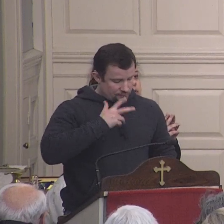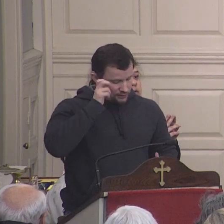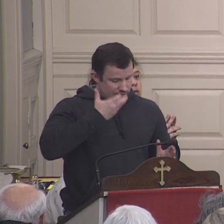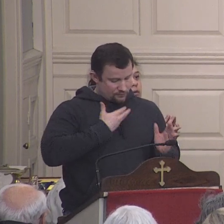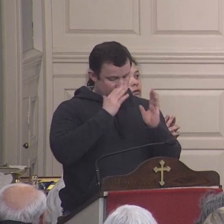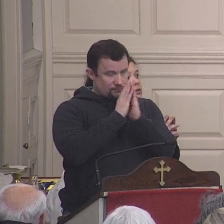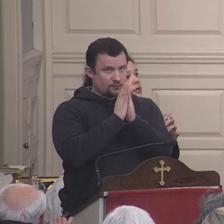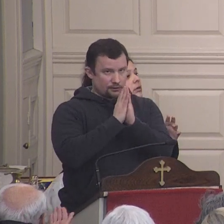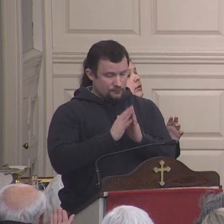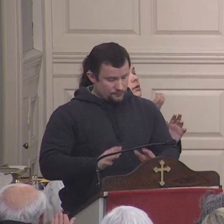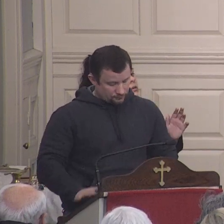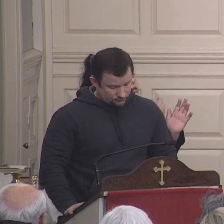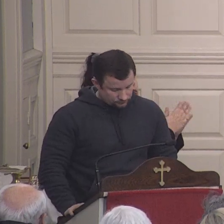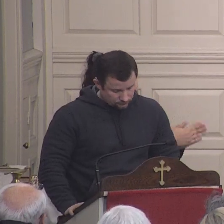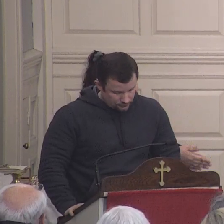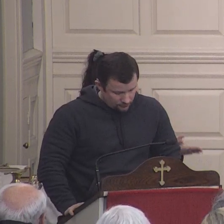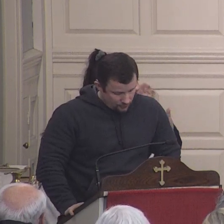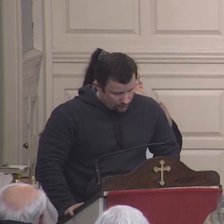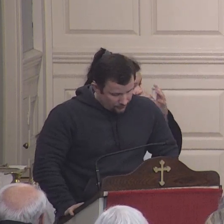We pray to the Lord.